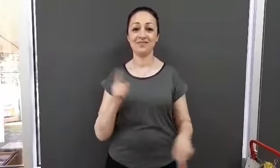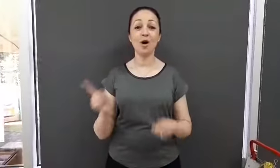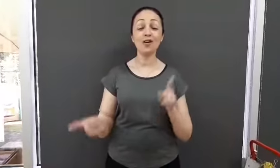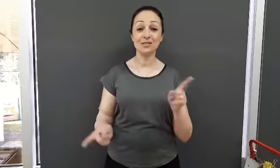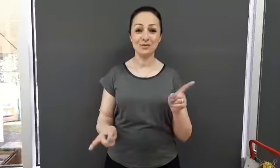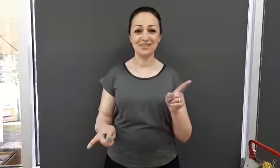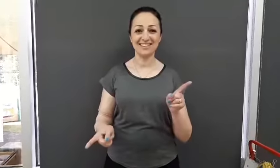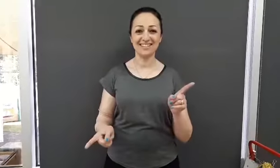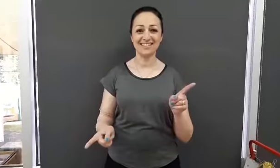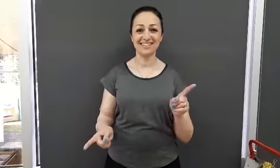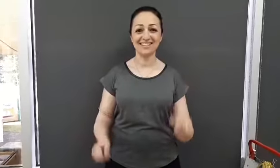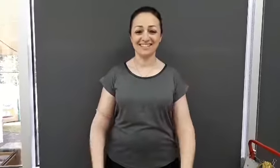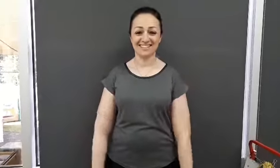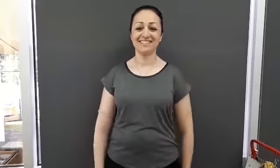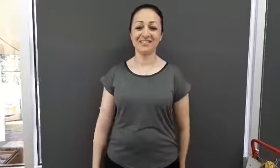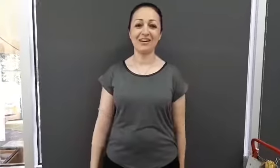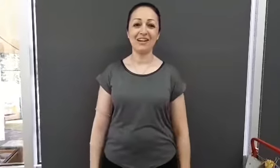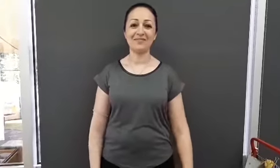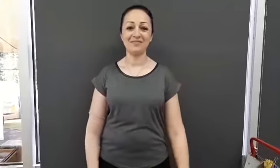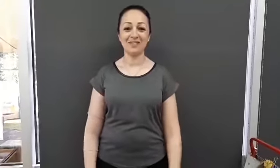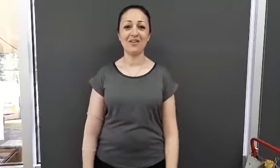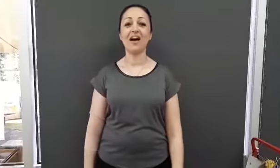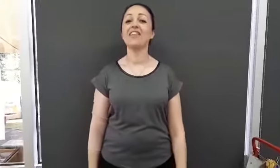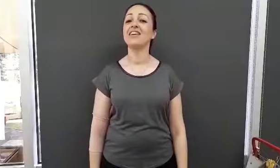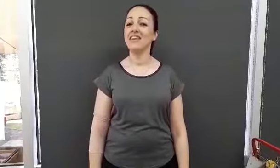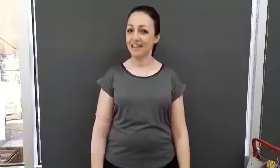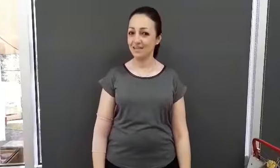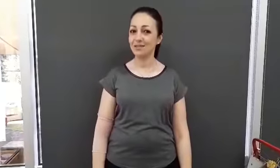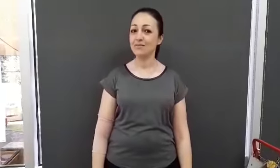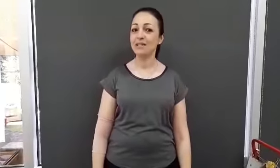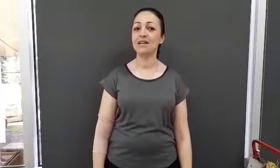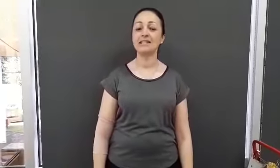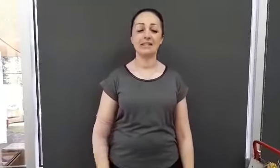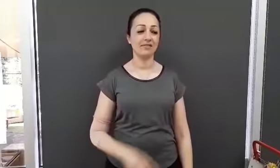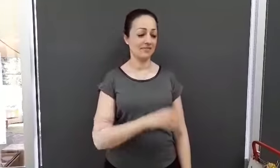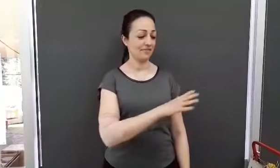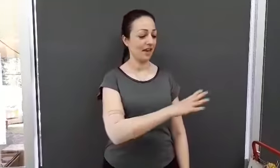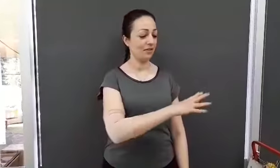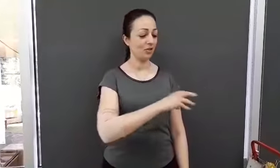Octopus. Great. All right. The next one's a bit easier. Have a look.